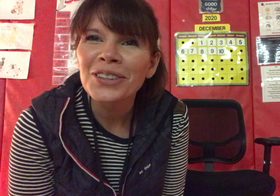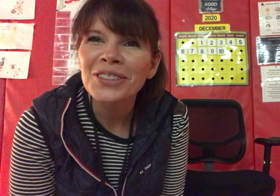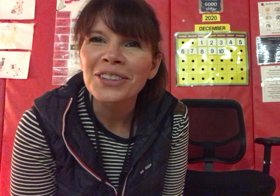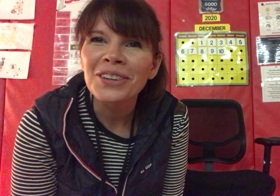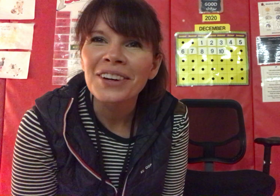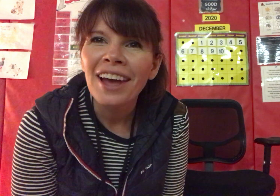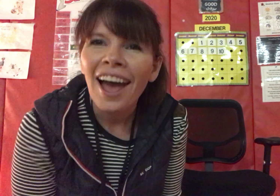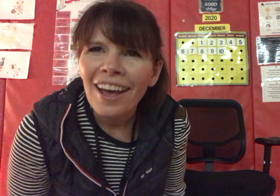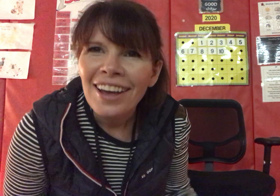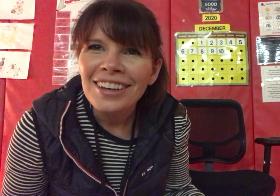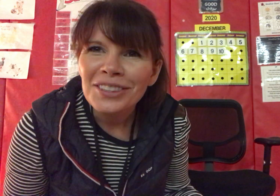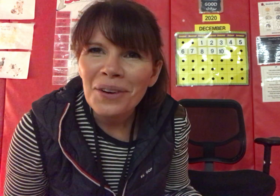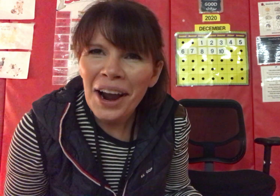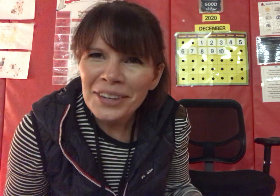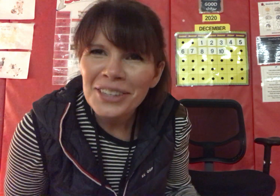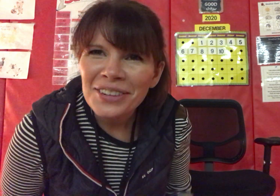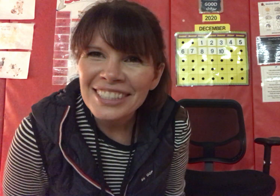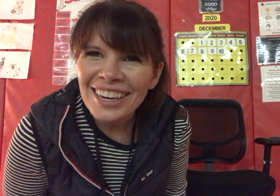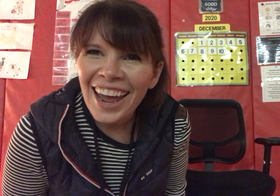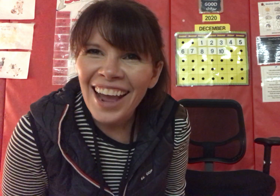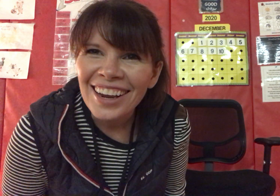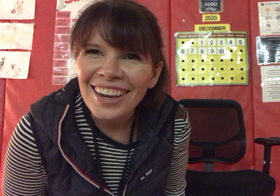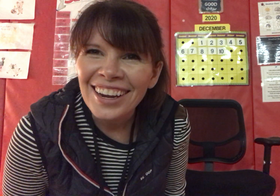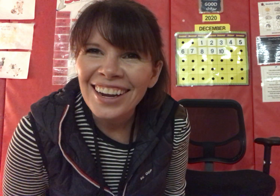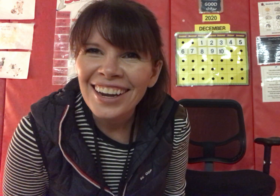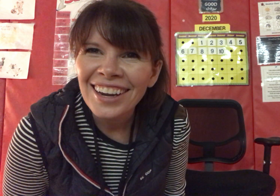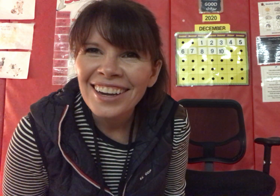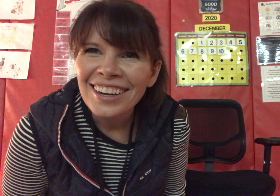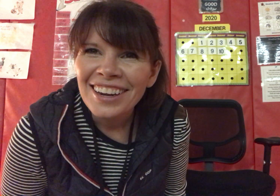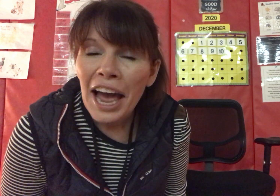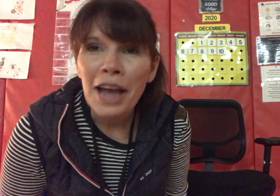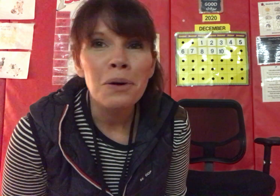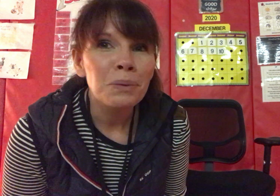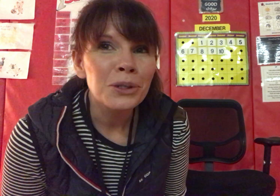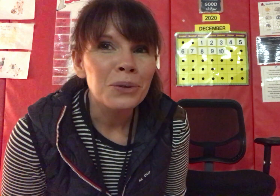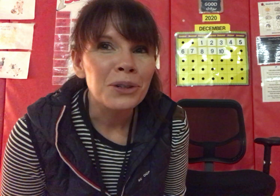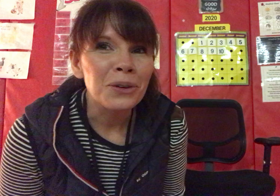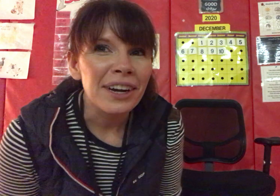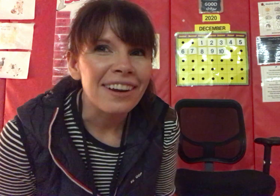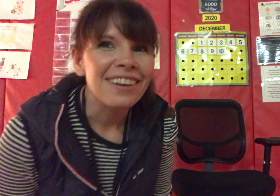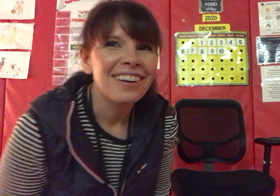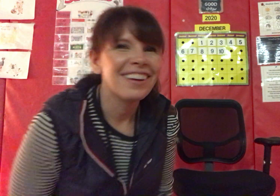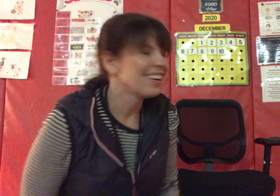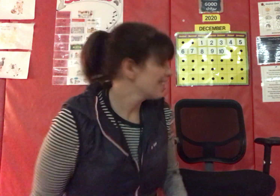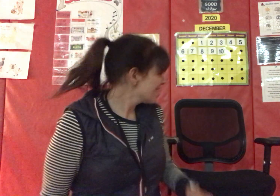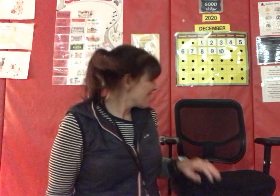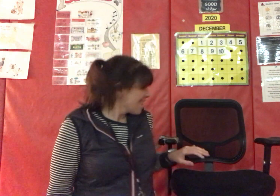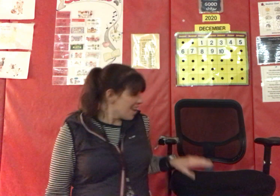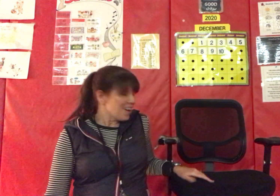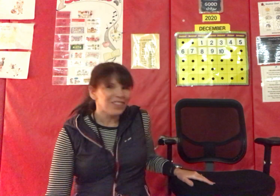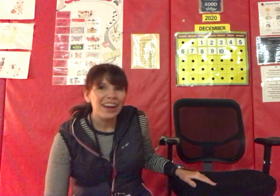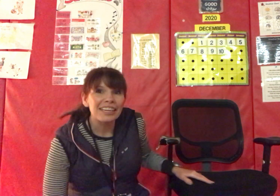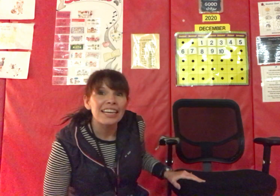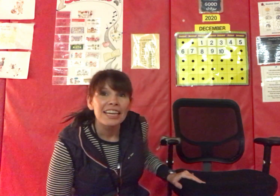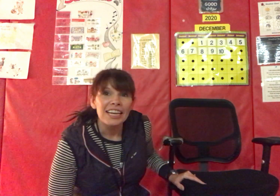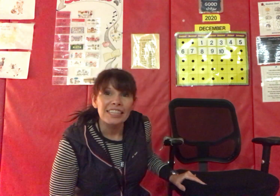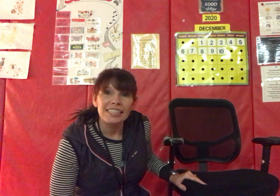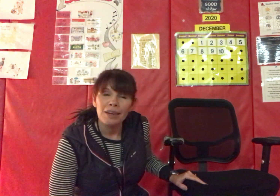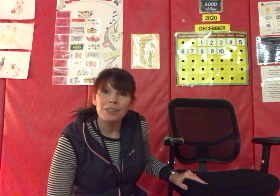do? So how are you doing today? I hope you're doing great. All right, it's time to